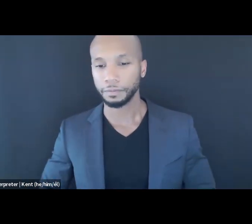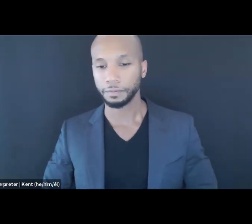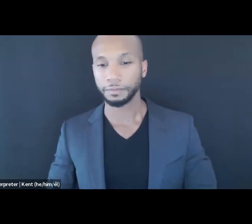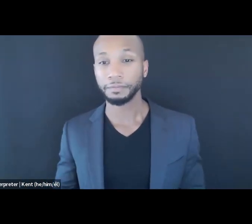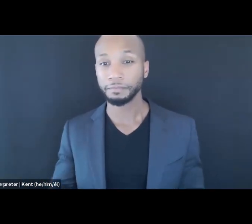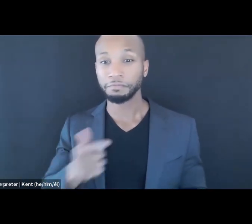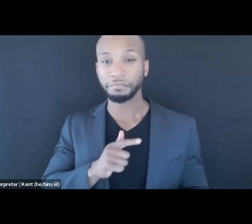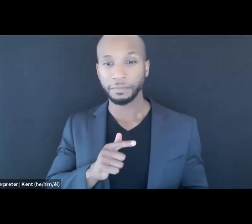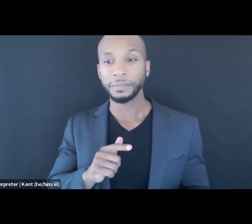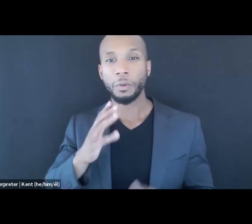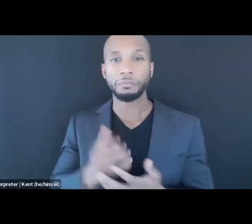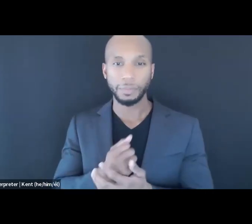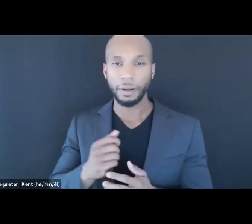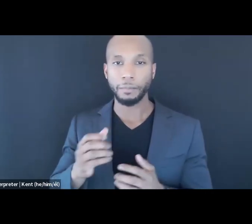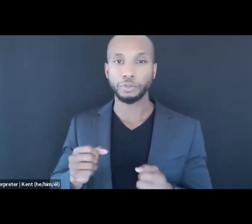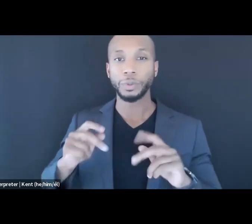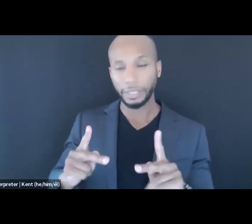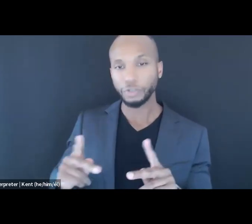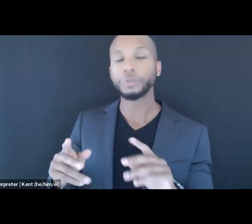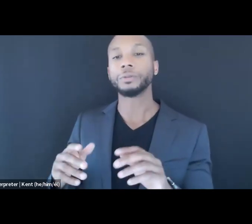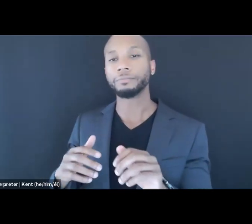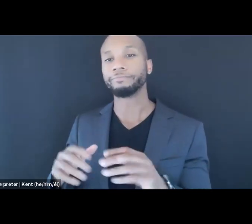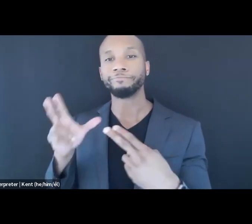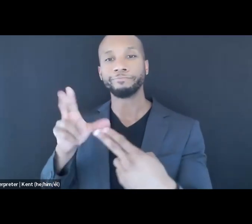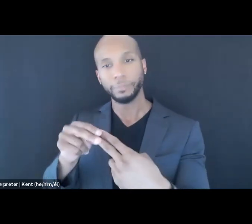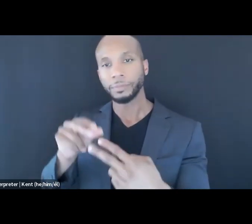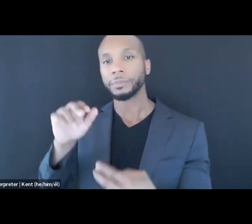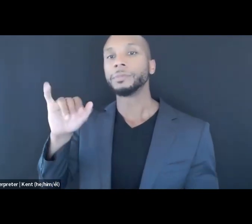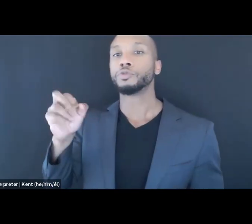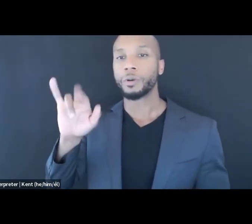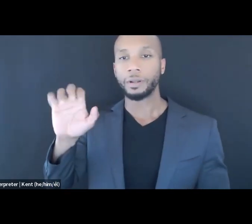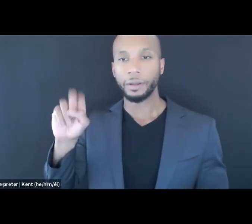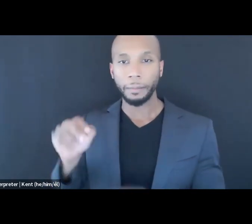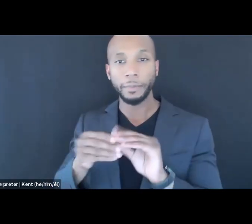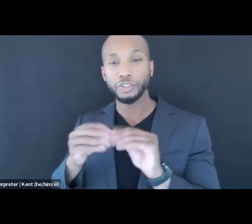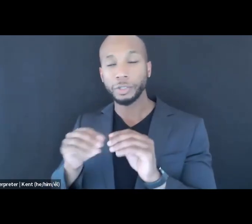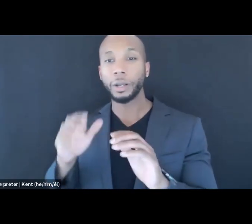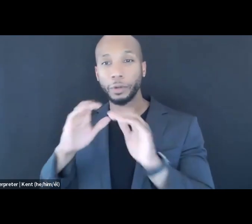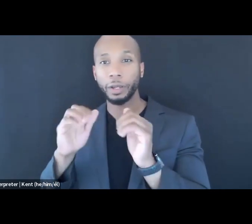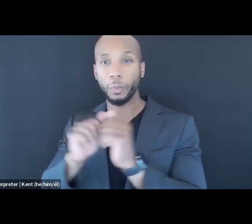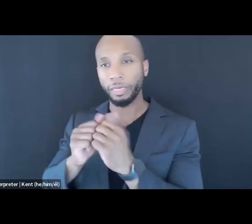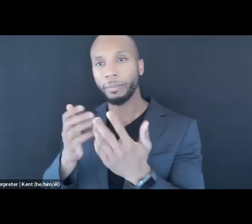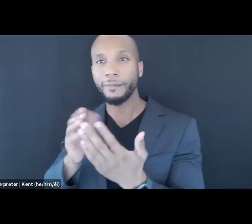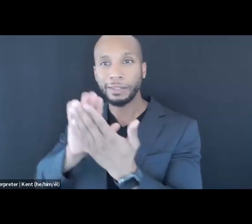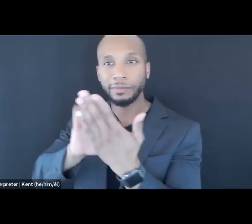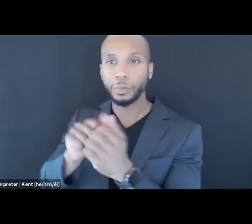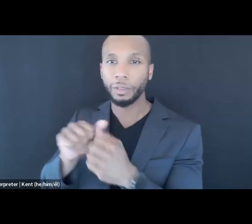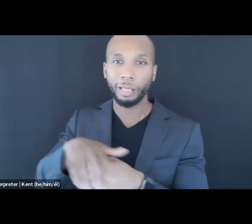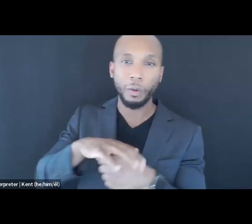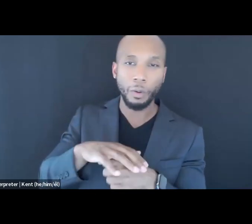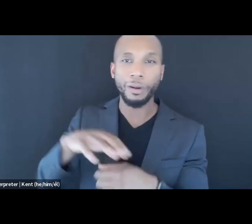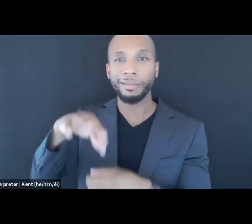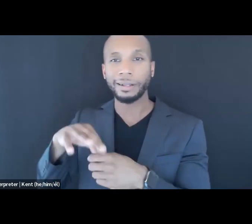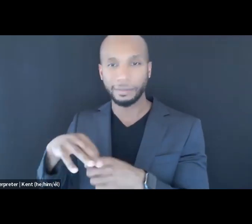Yeah, I'm gonna take an opportunity to echo something Jordyn mentioned and communicating with not necessarily face to face with the local